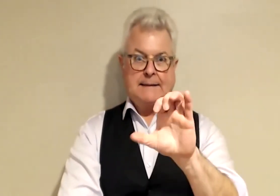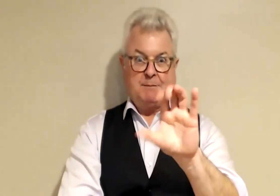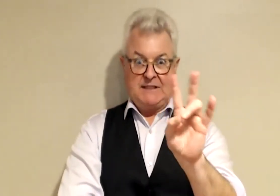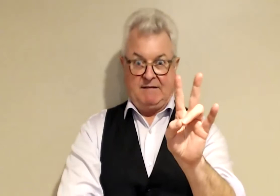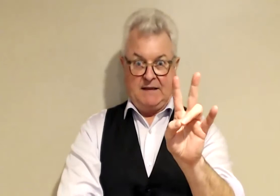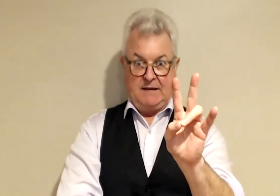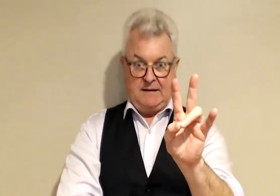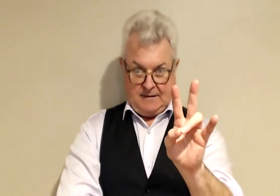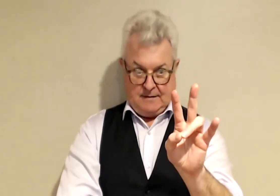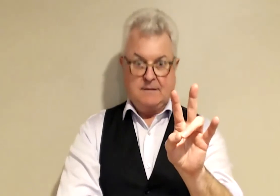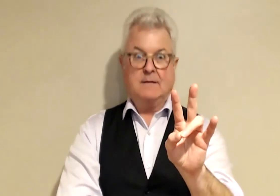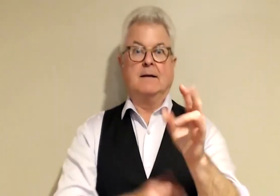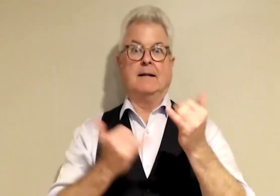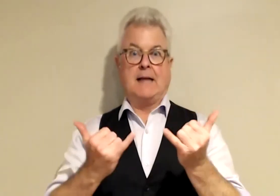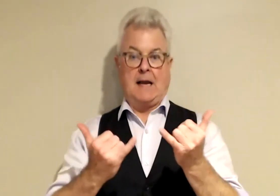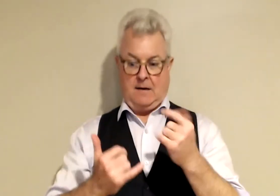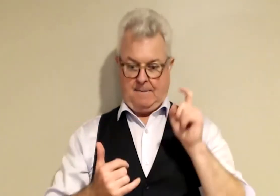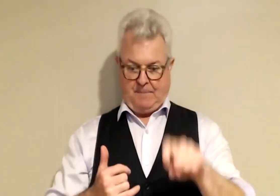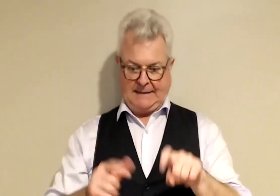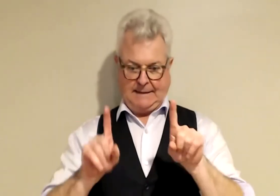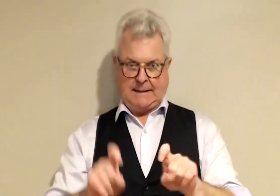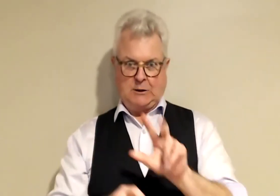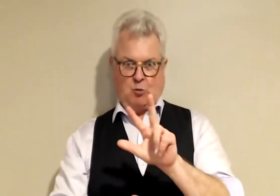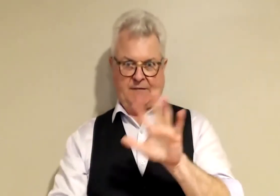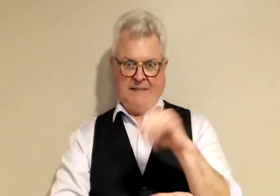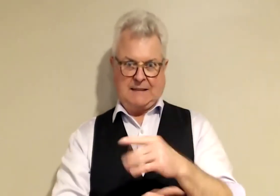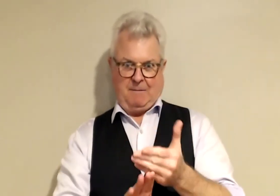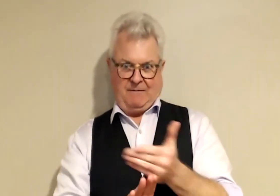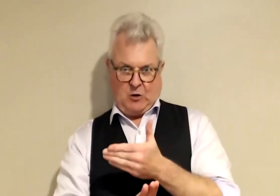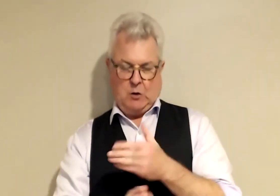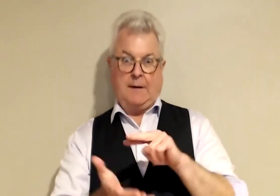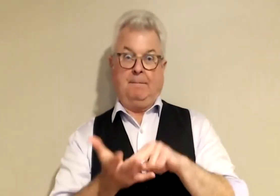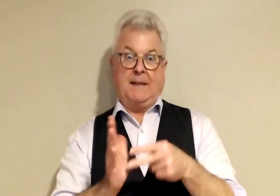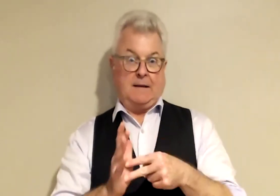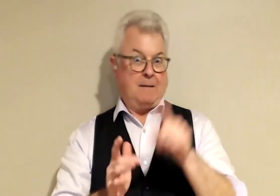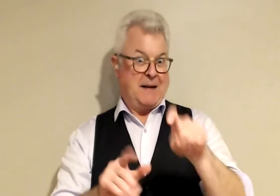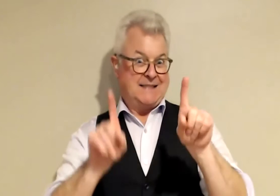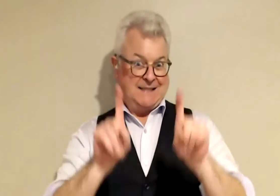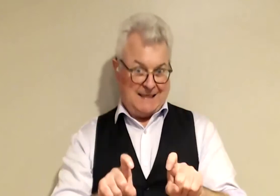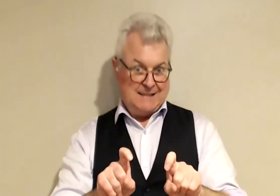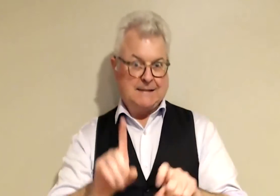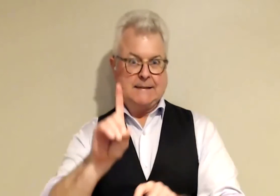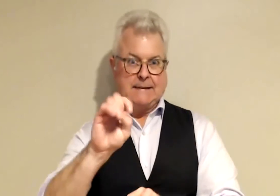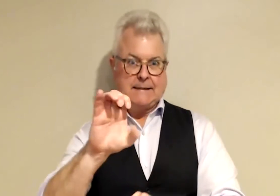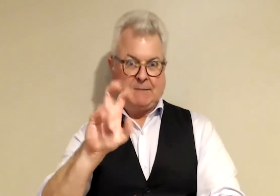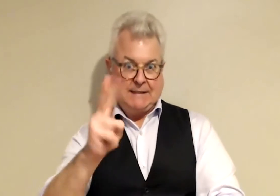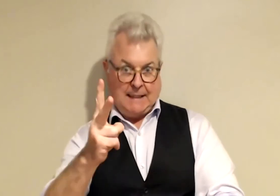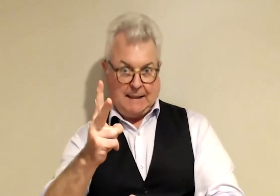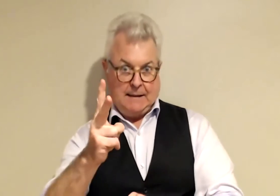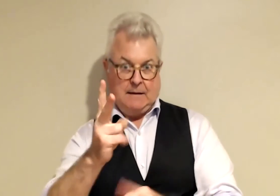you're flying on December the 7th. So now you would have to test 3 to 5 days before your departure on the 7th. That